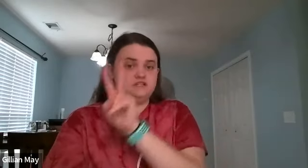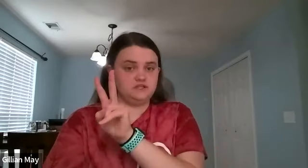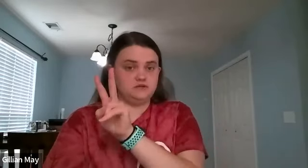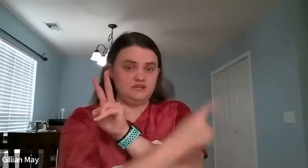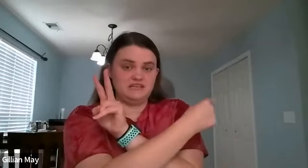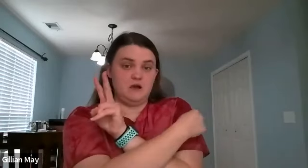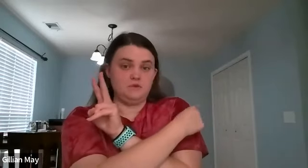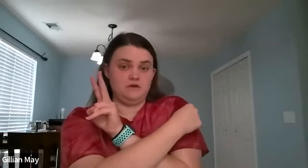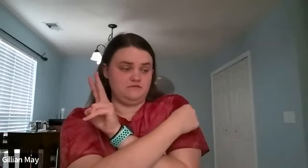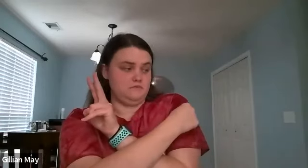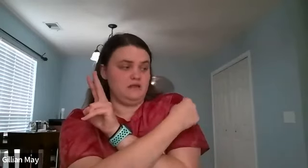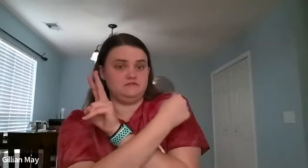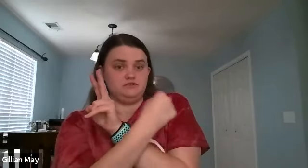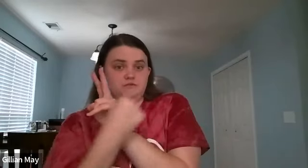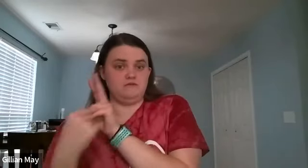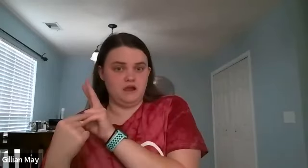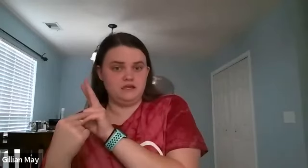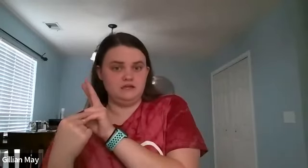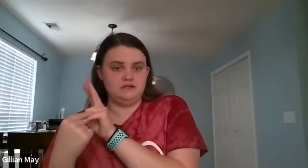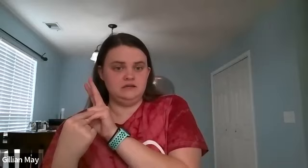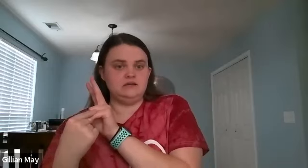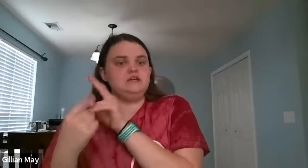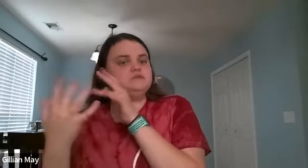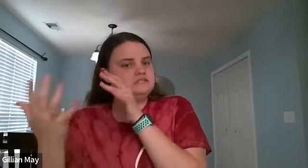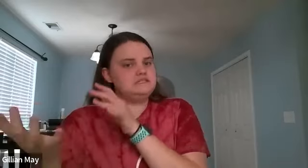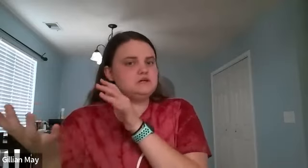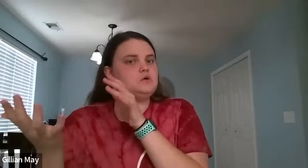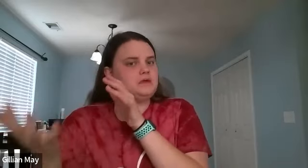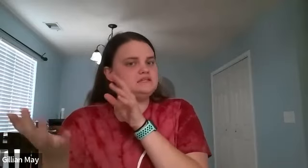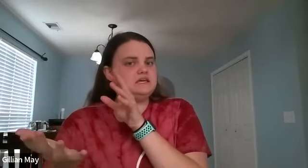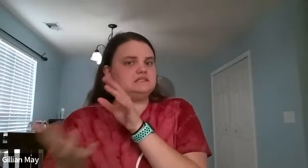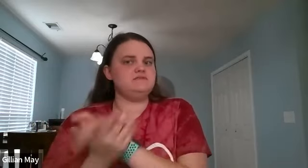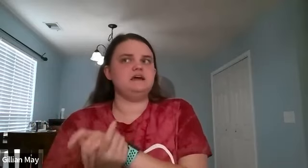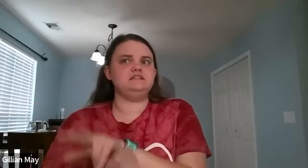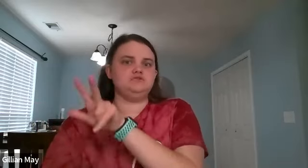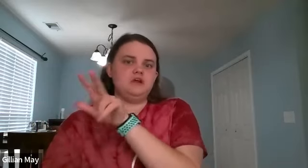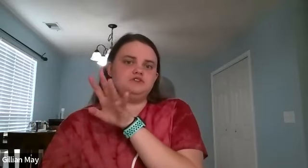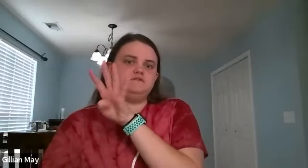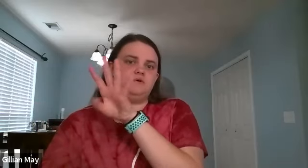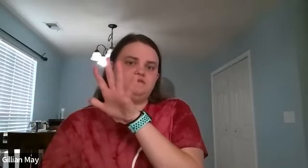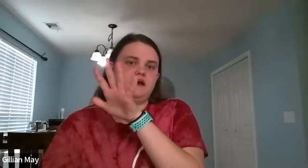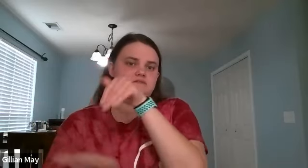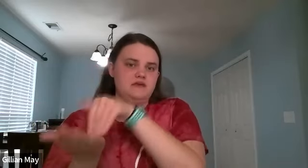345,632, and you see how I'm going from my left shoulder to my right, it would still make sense if I did